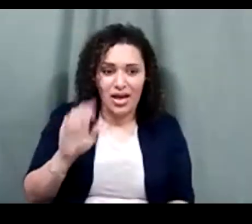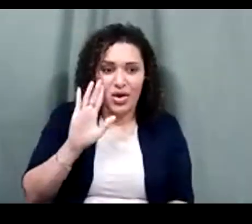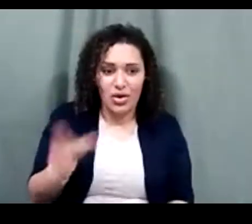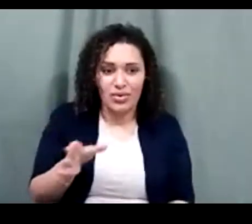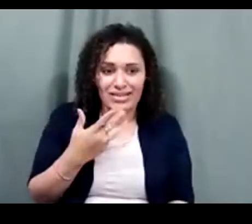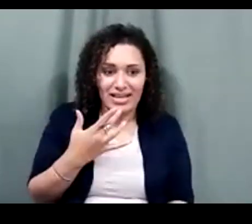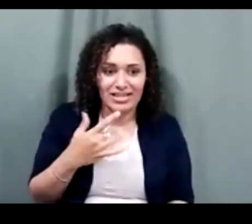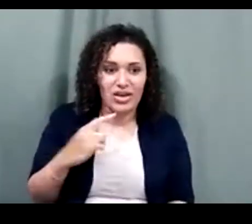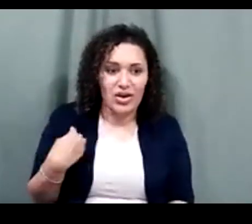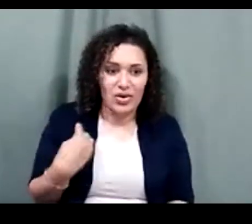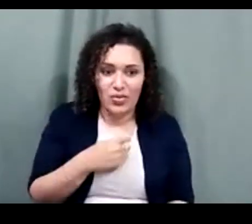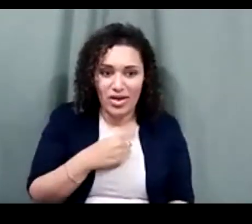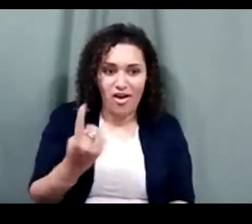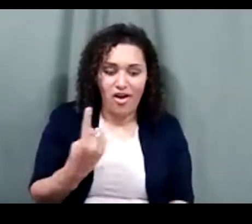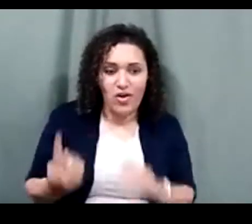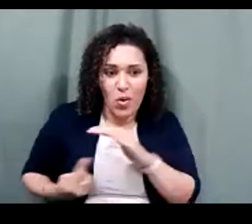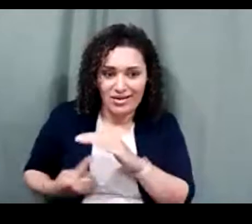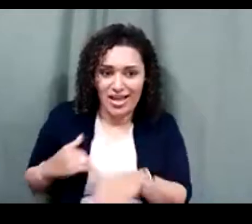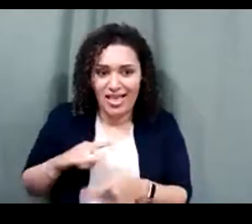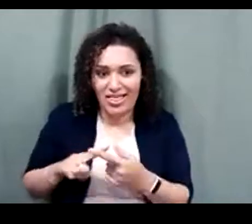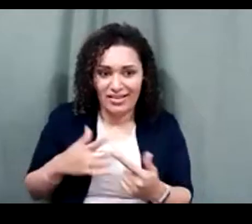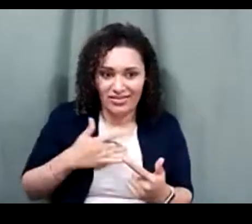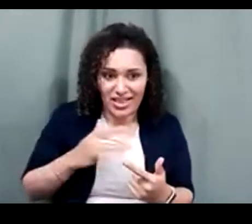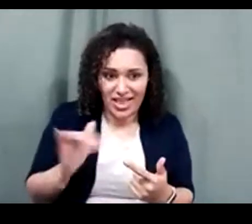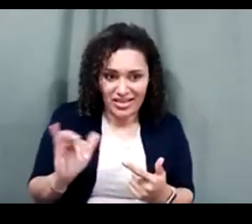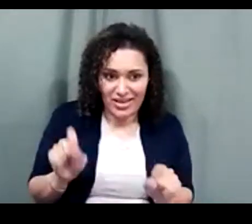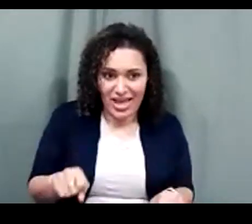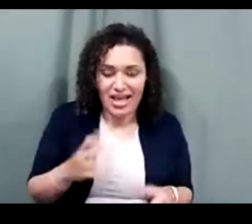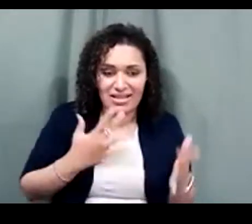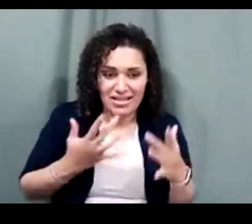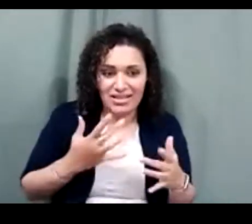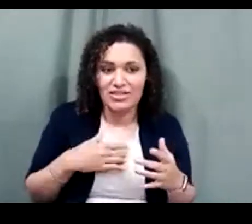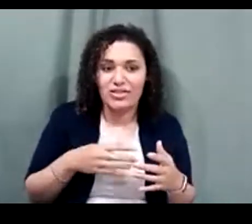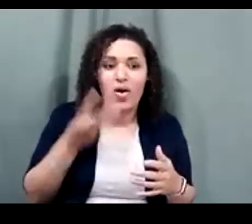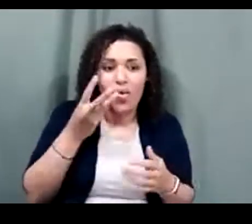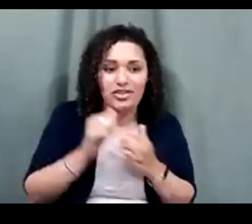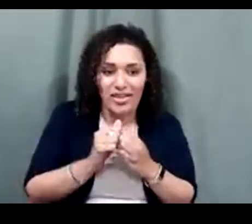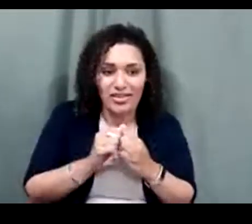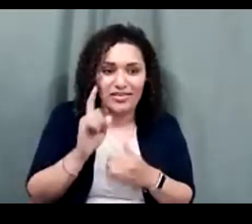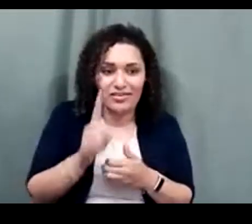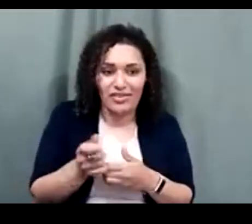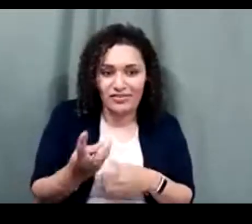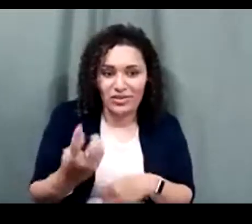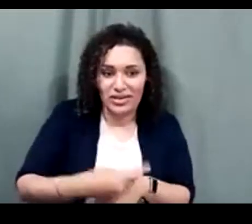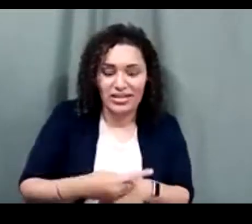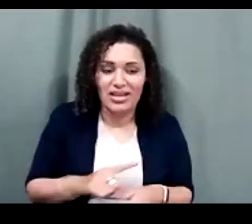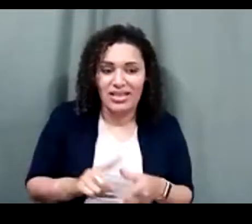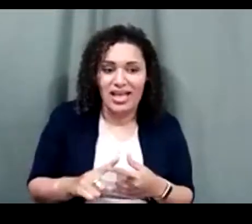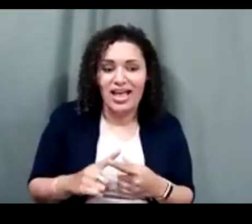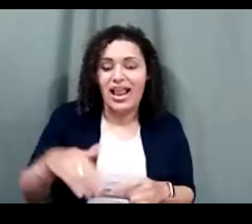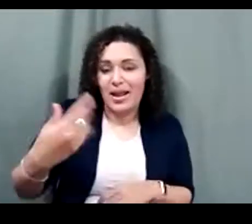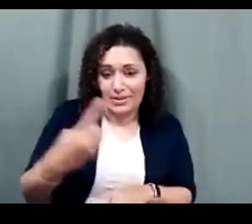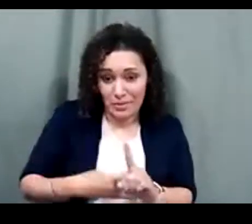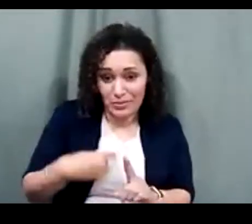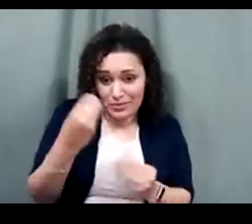and we're tested and feel like we can be together and taste wine together for the next few days. So we'll come back next month and tell you how we